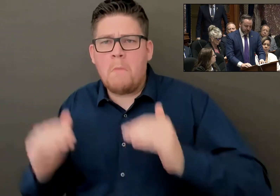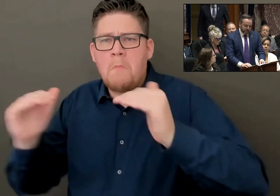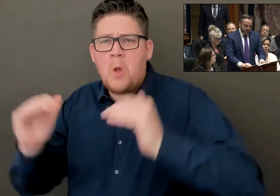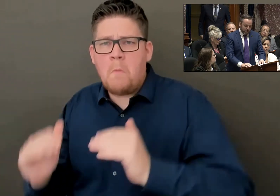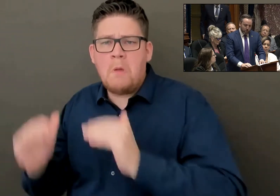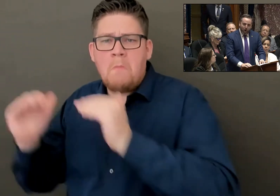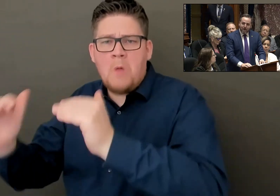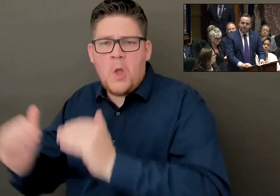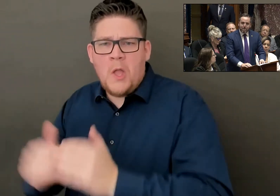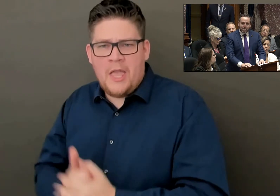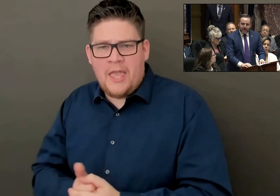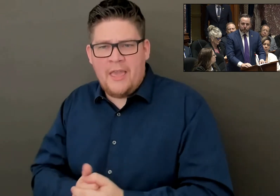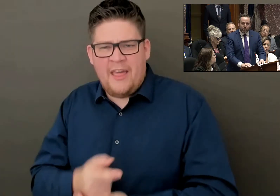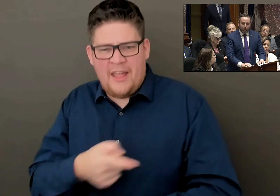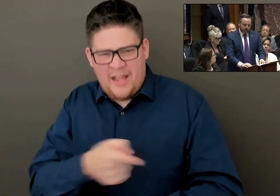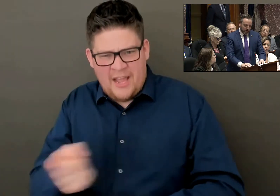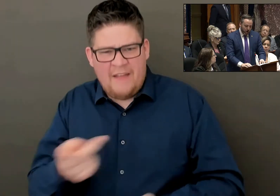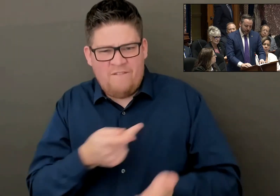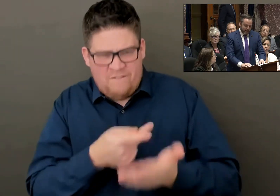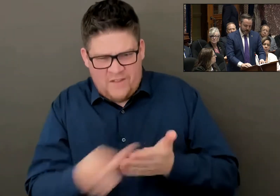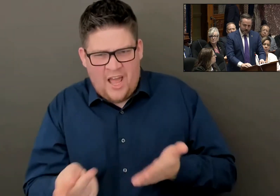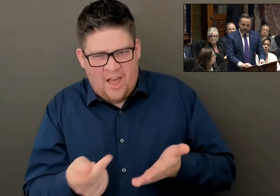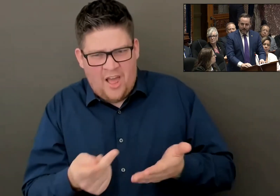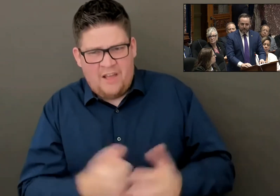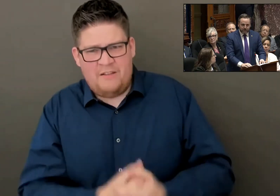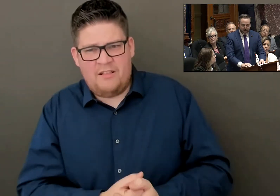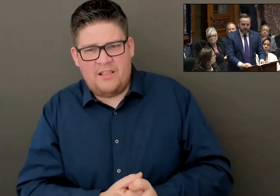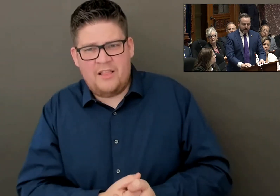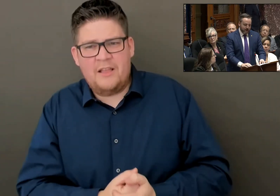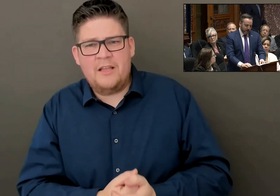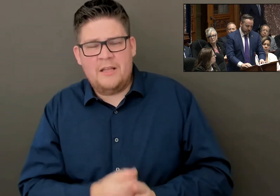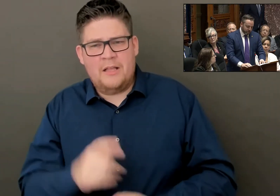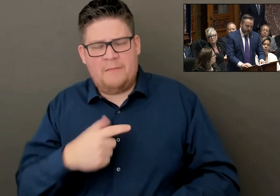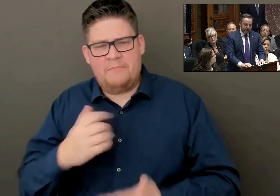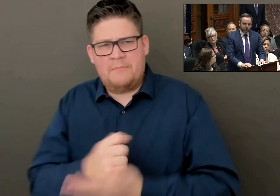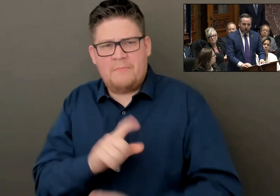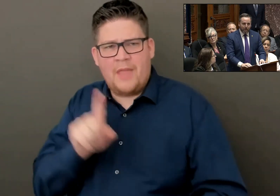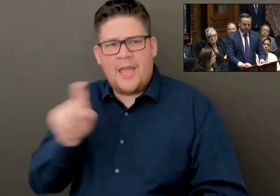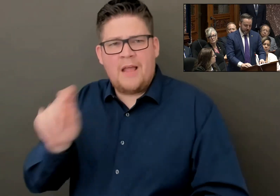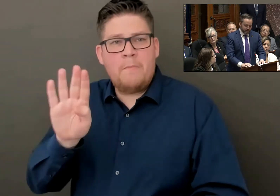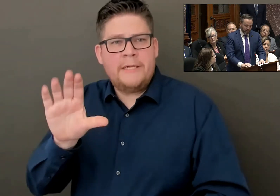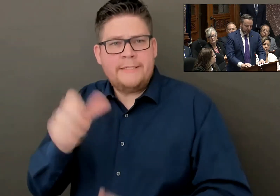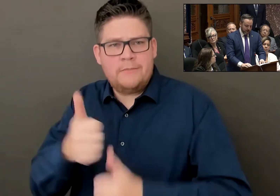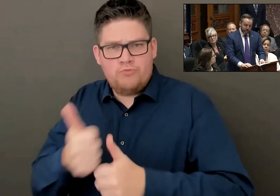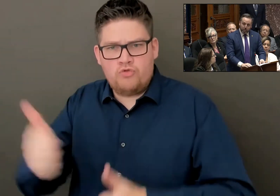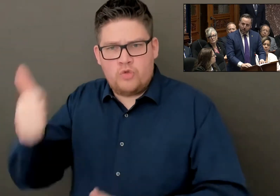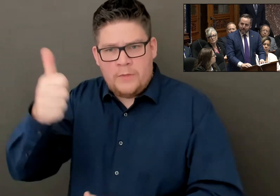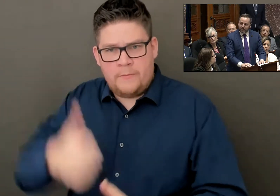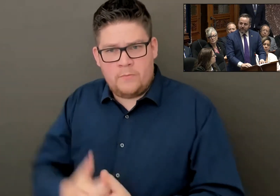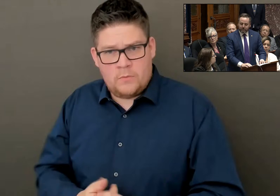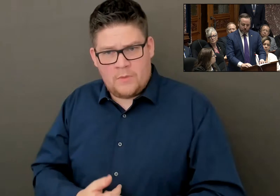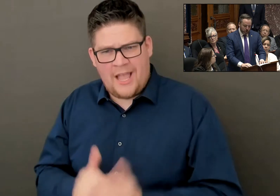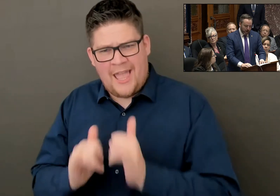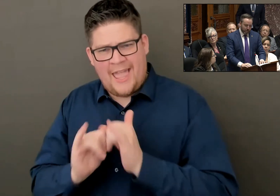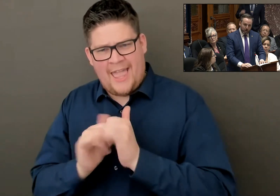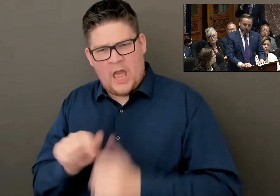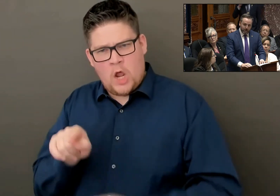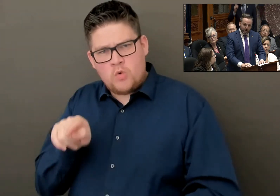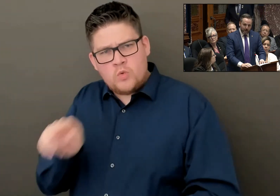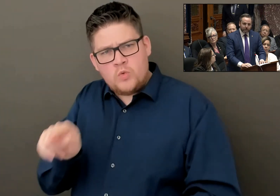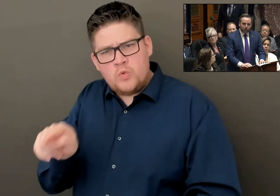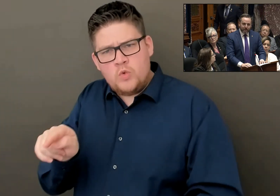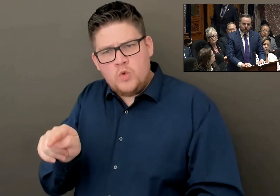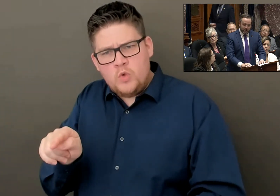the business community what measurable target he has given his latest jobs minister for private sector job